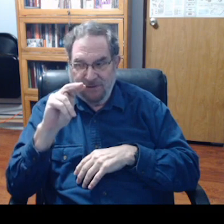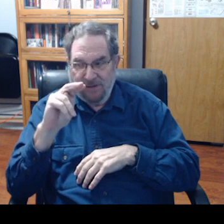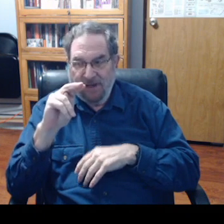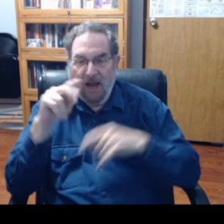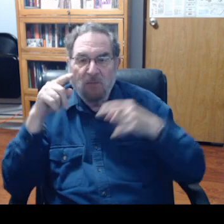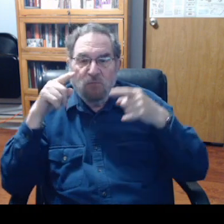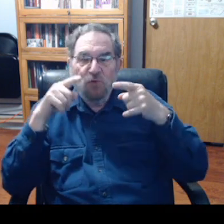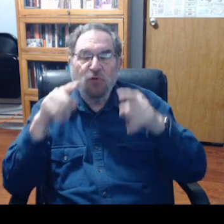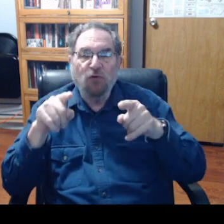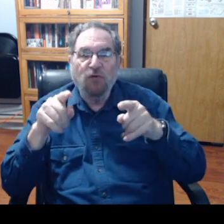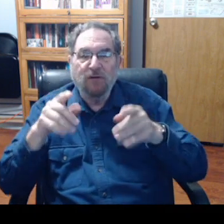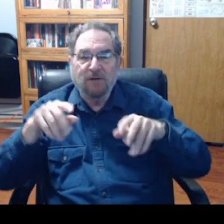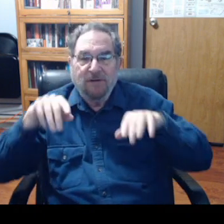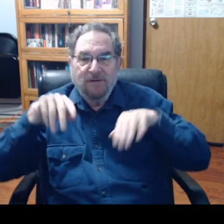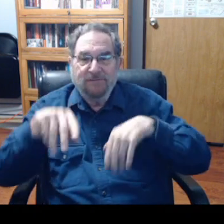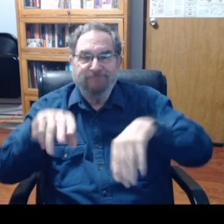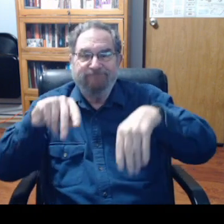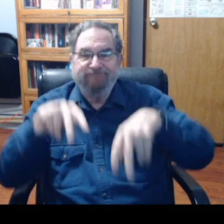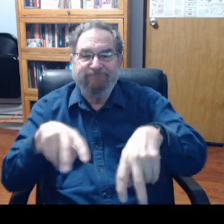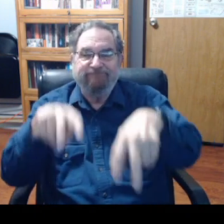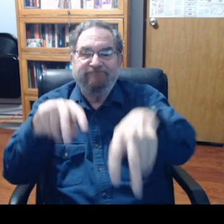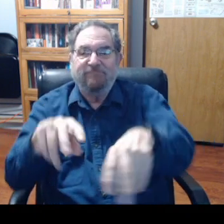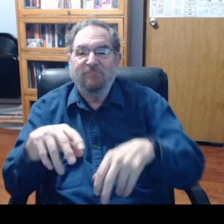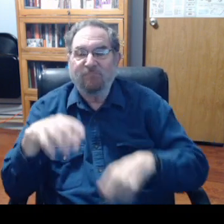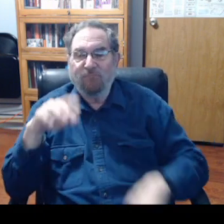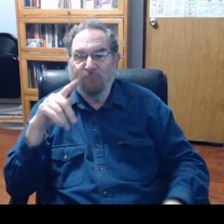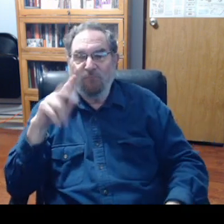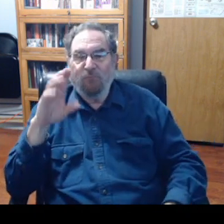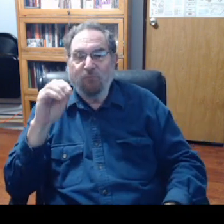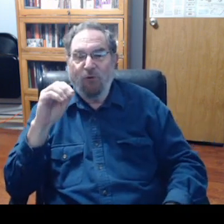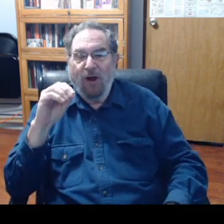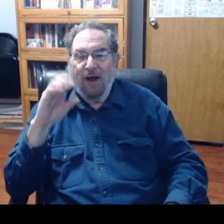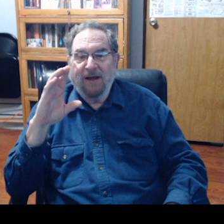invocation of doing